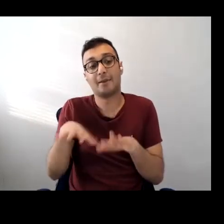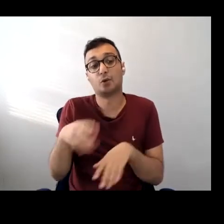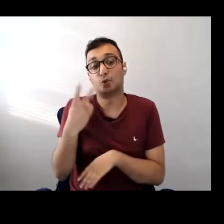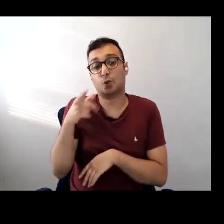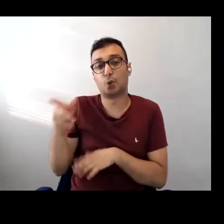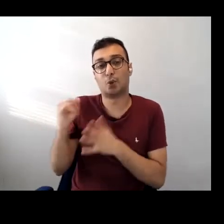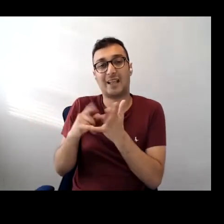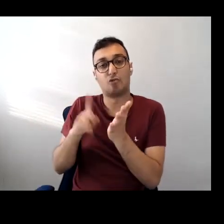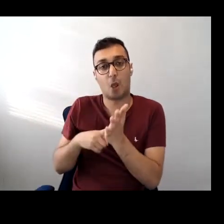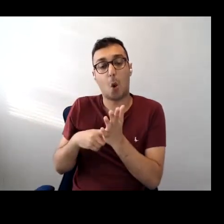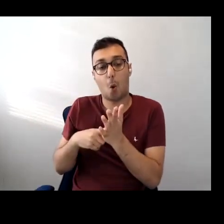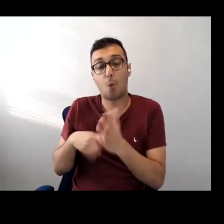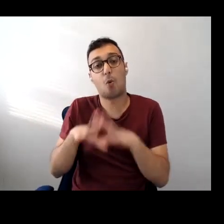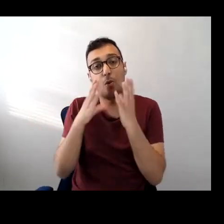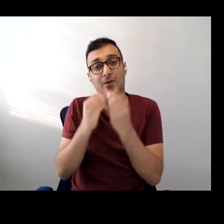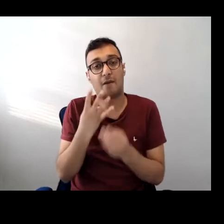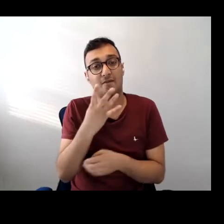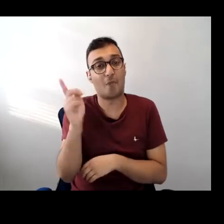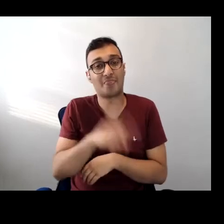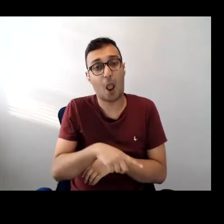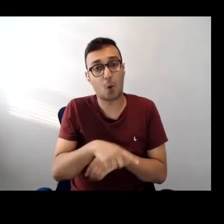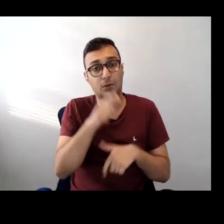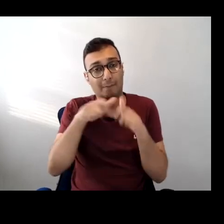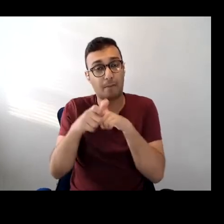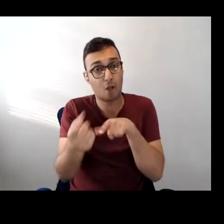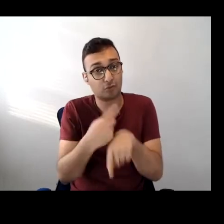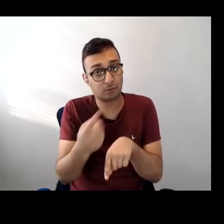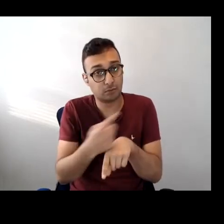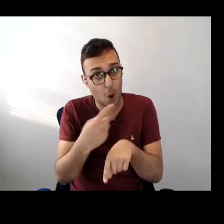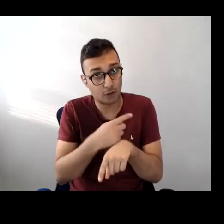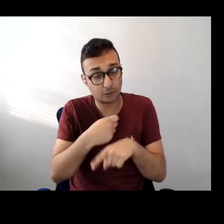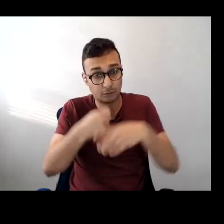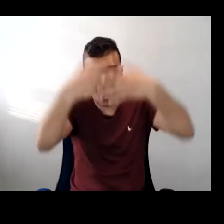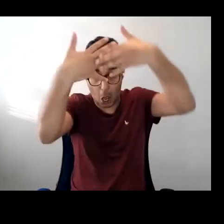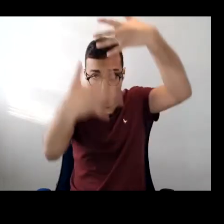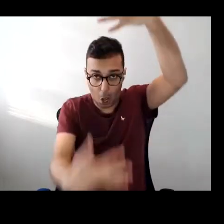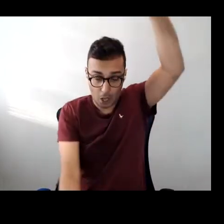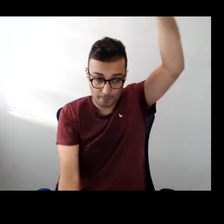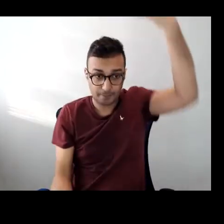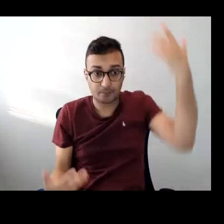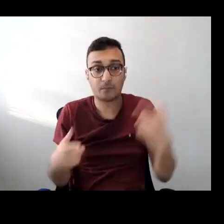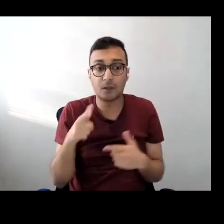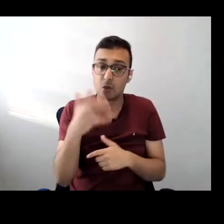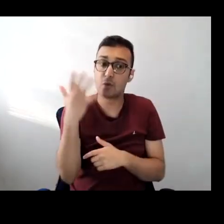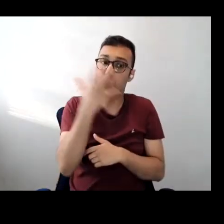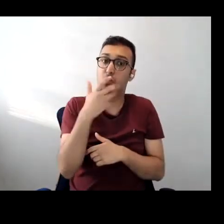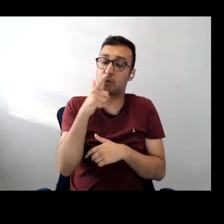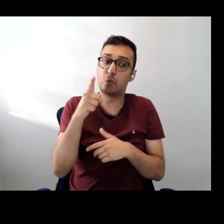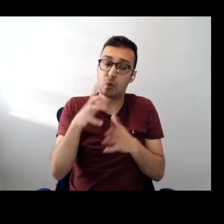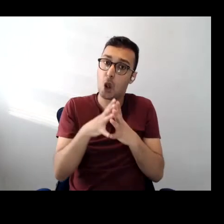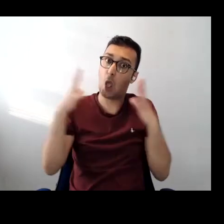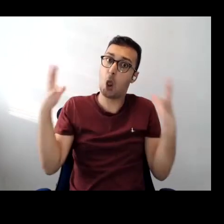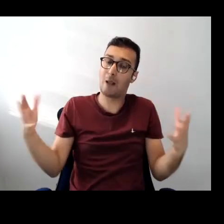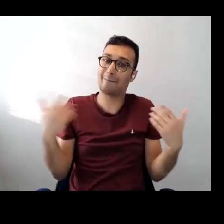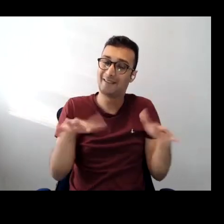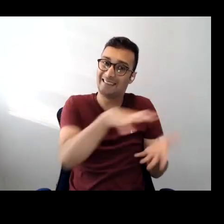about 4,000 respondents altogether. And they revealed a high access to AT through informal markets. So actually, if you look at the